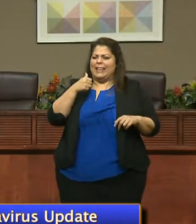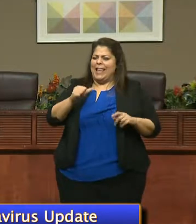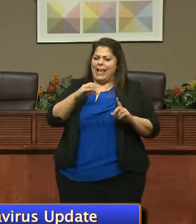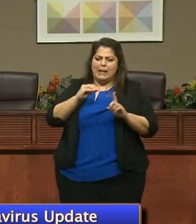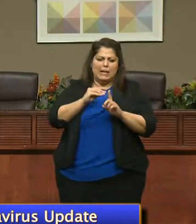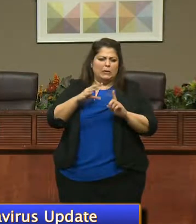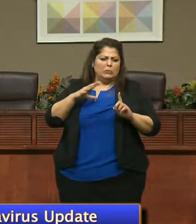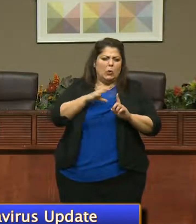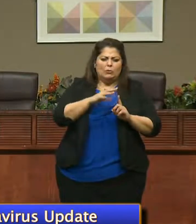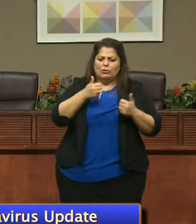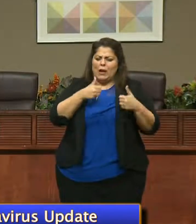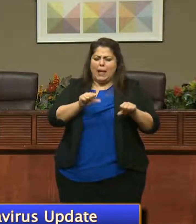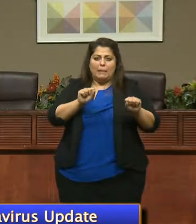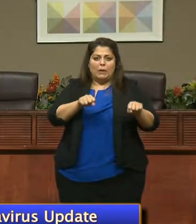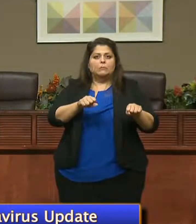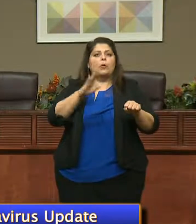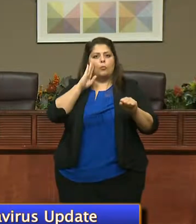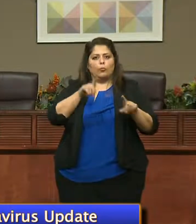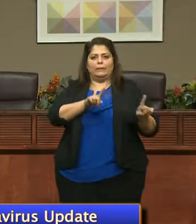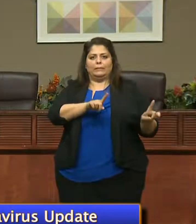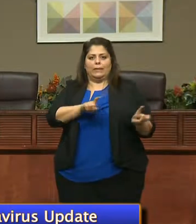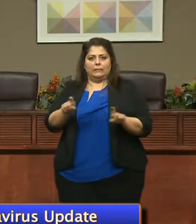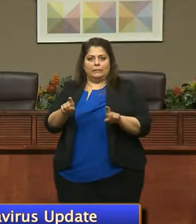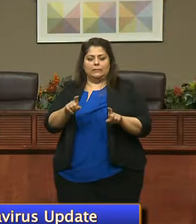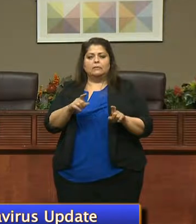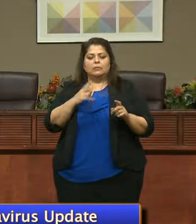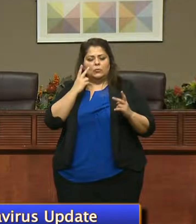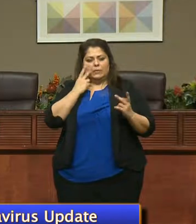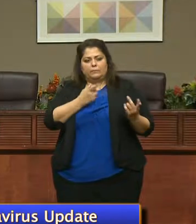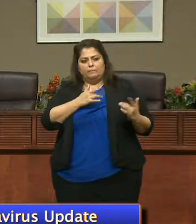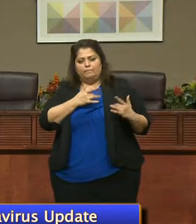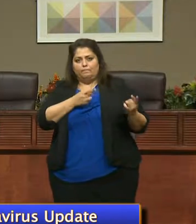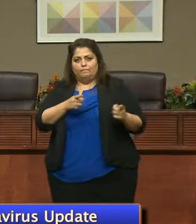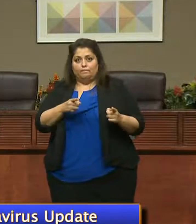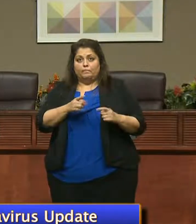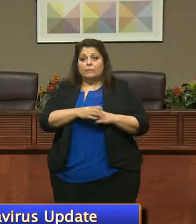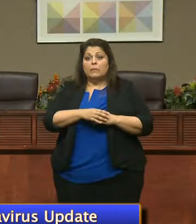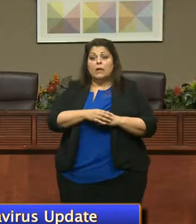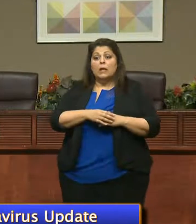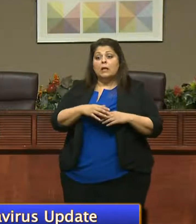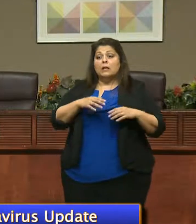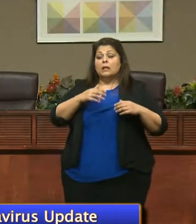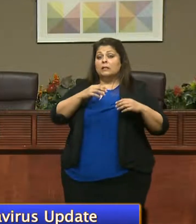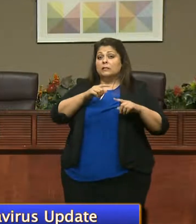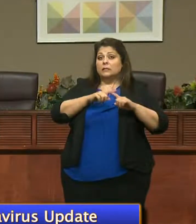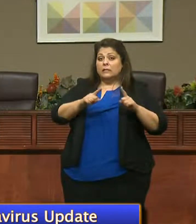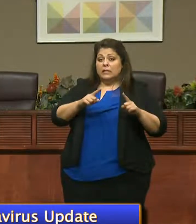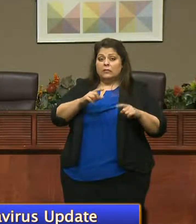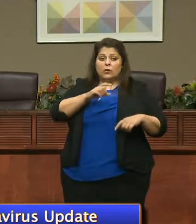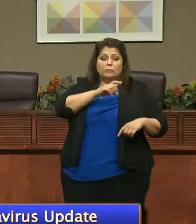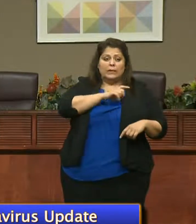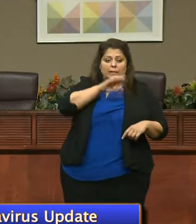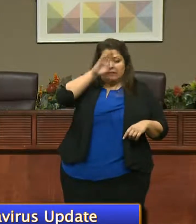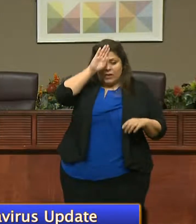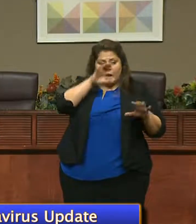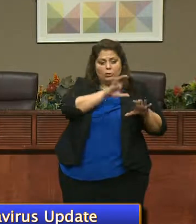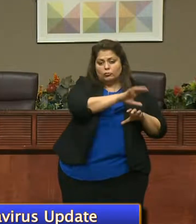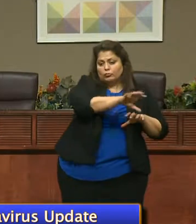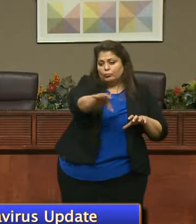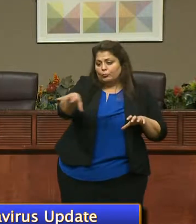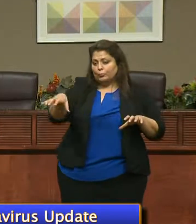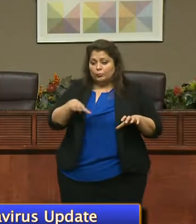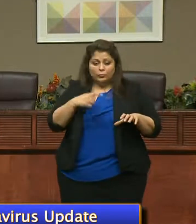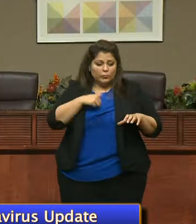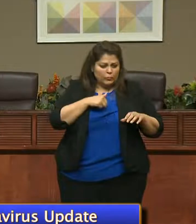tested. We continue to coordinate efforts between the stations and off-duty personnel to make sure that we have the appropriate